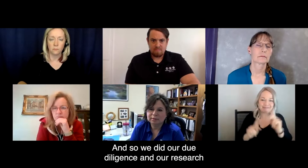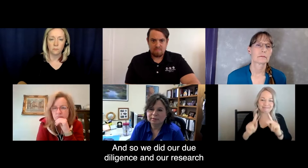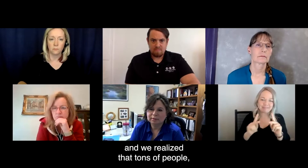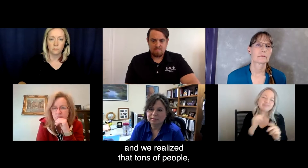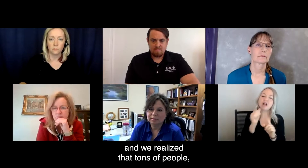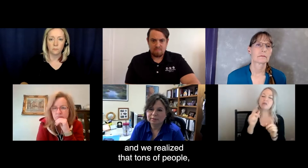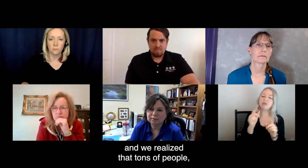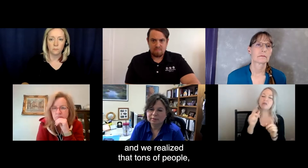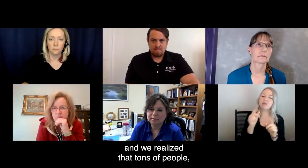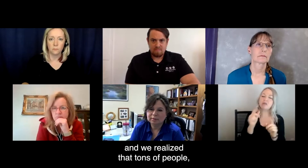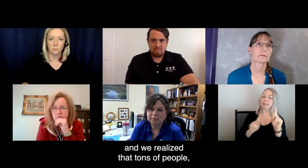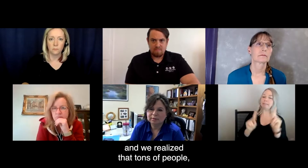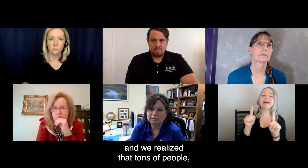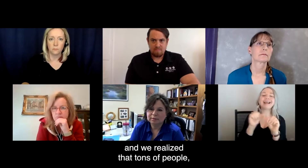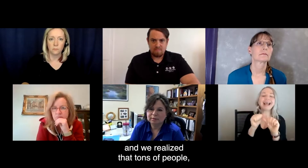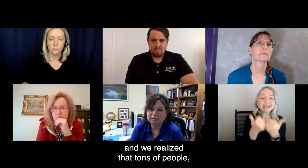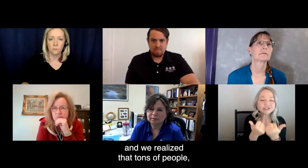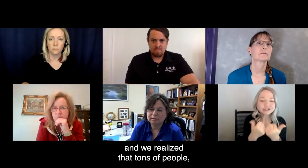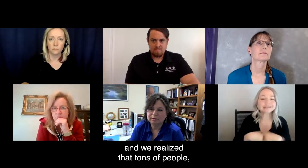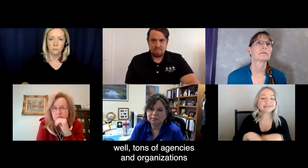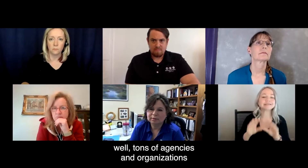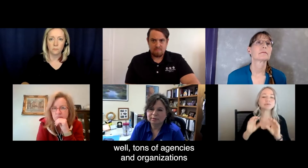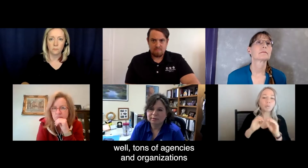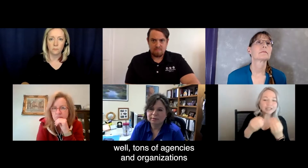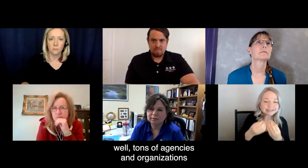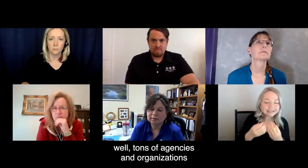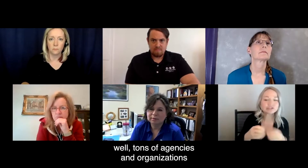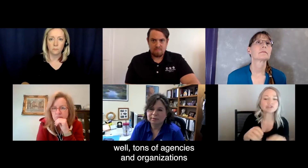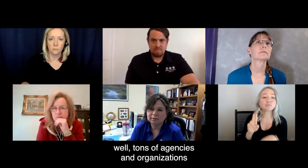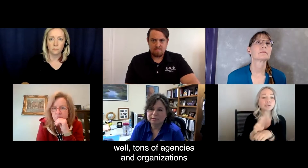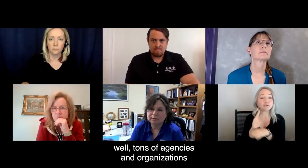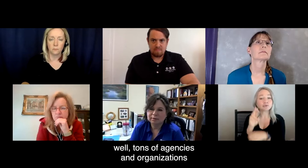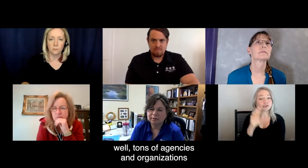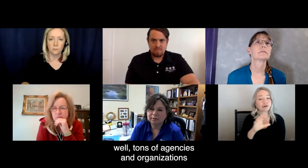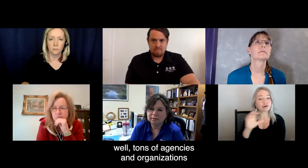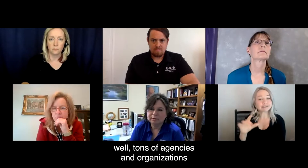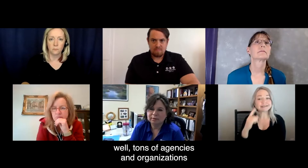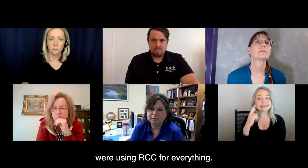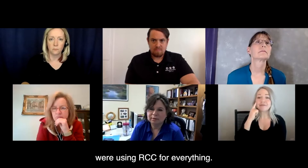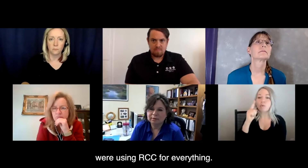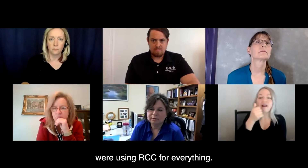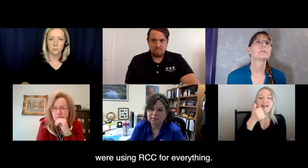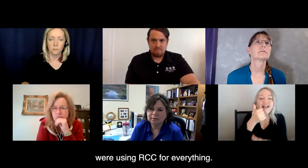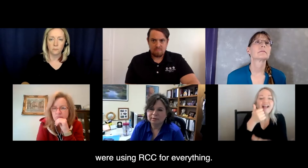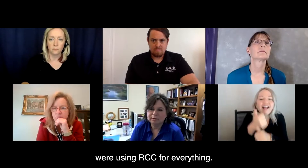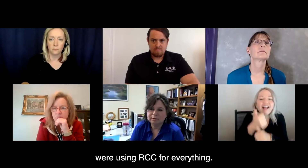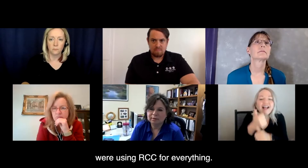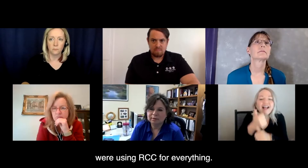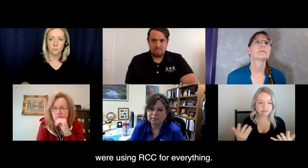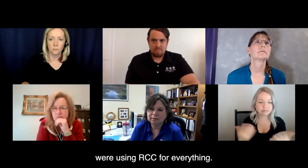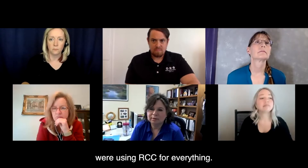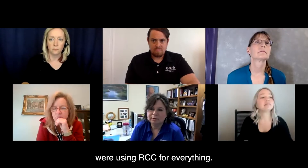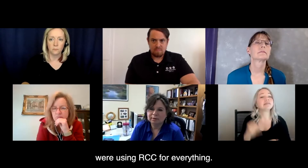our research, and we realized that tons of people, well, tons of agencies and organizations were using